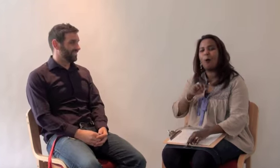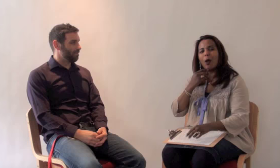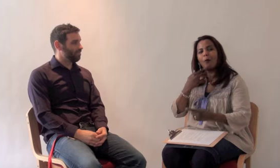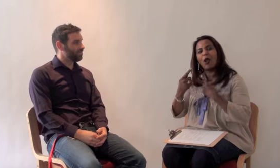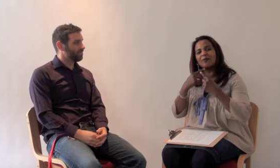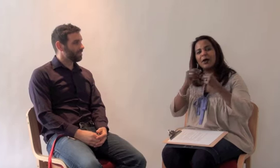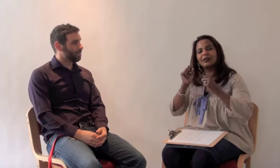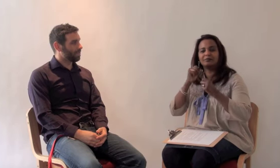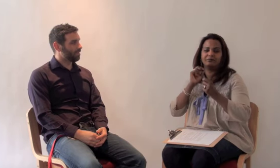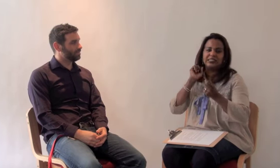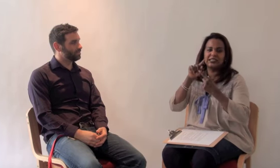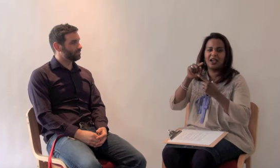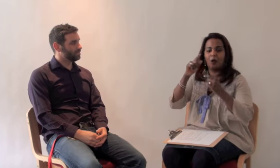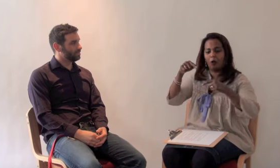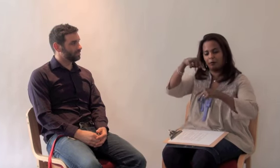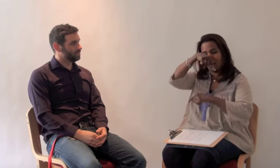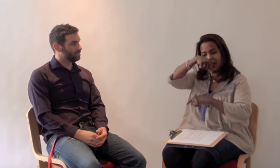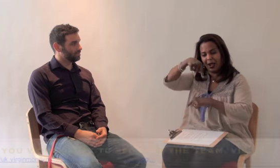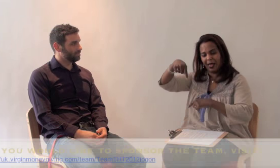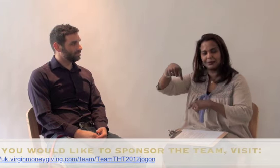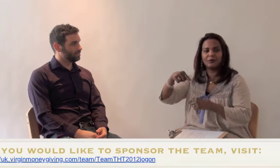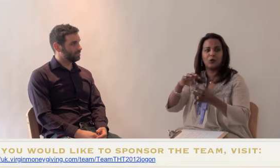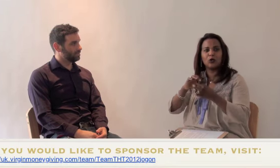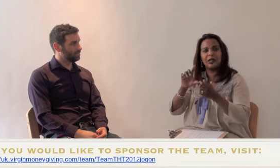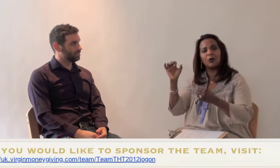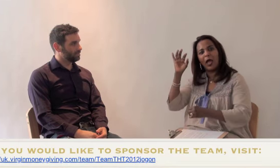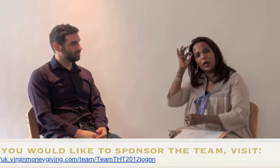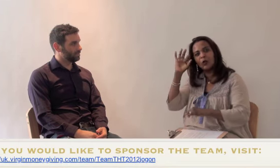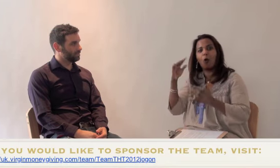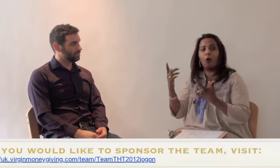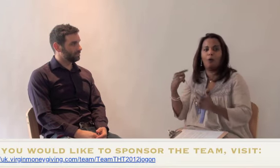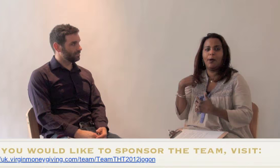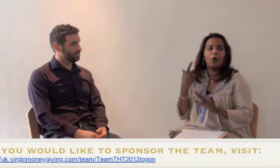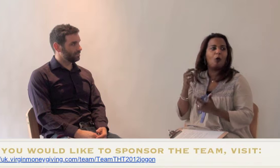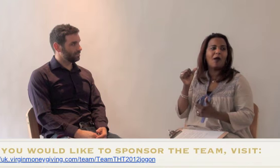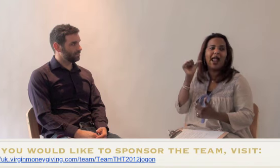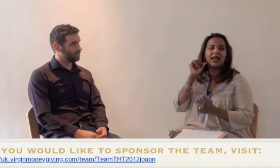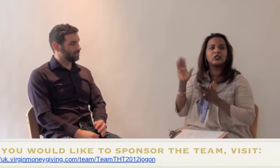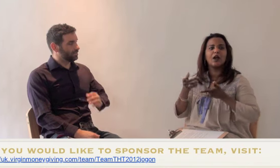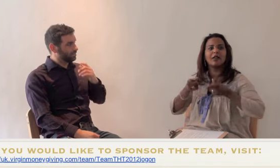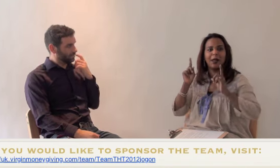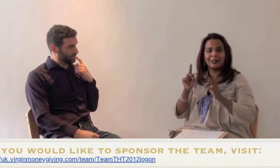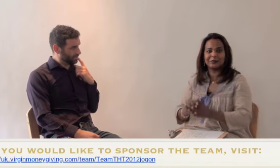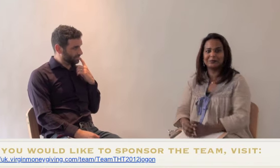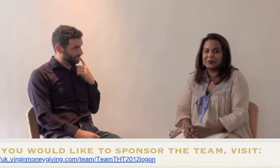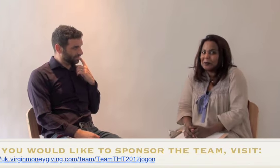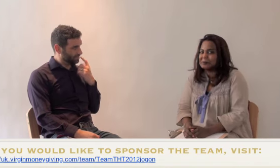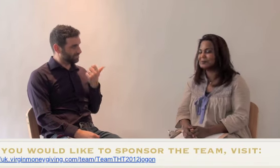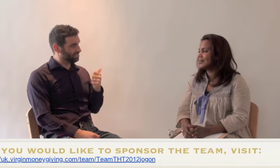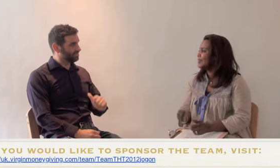know. And more information and details can be found here if you want to sponsor Ian or Andrew, or maybe